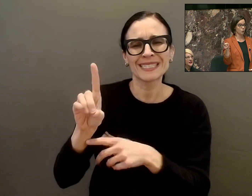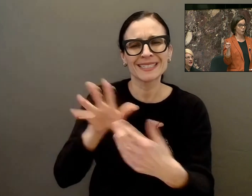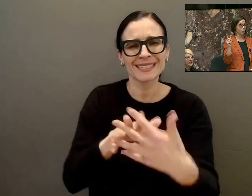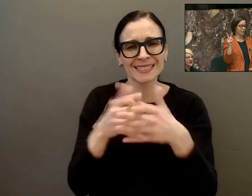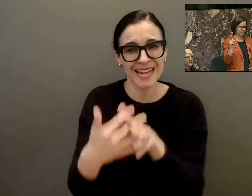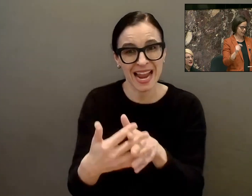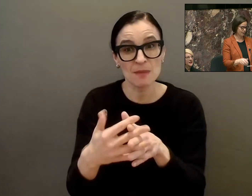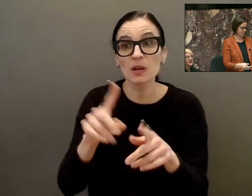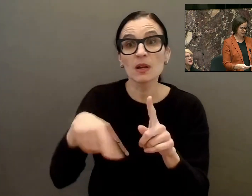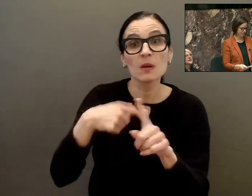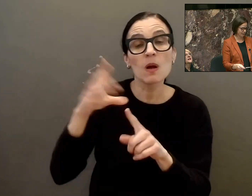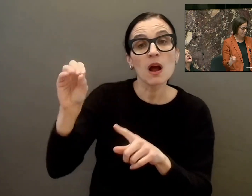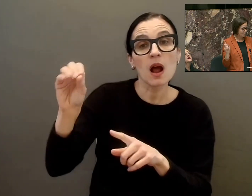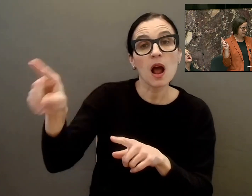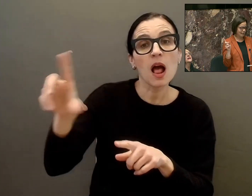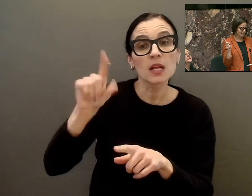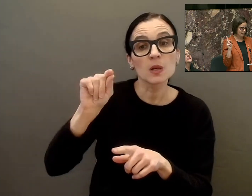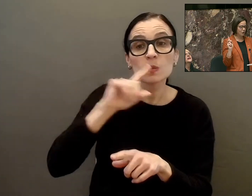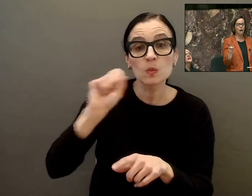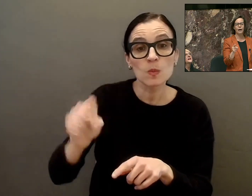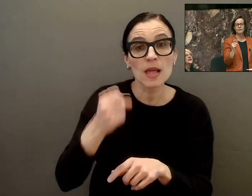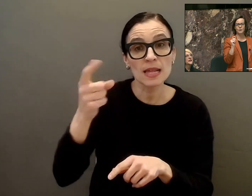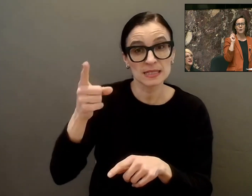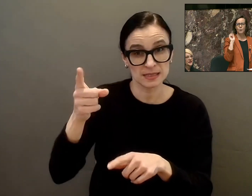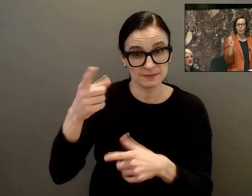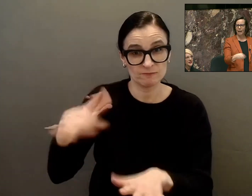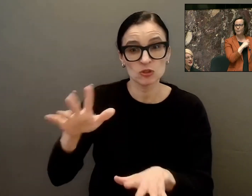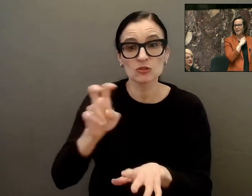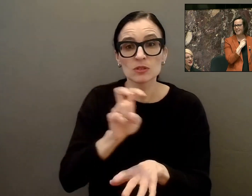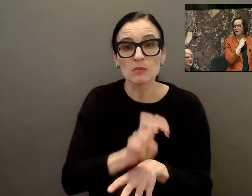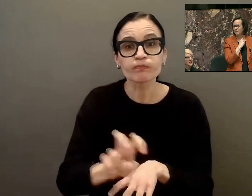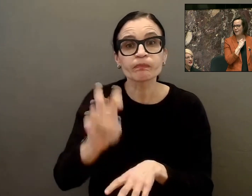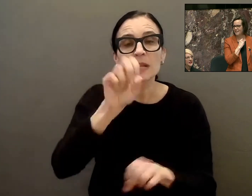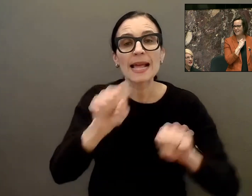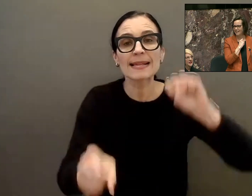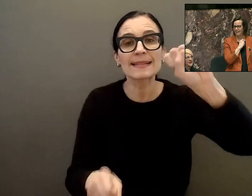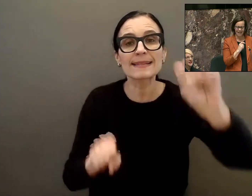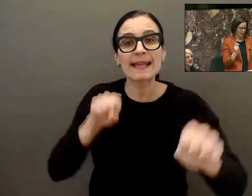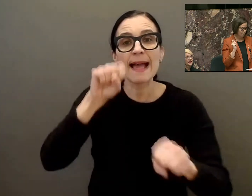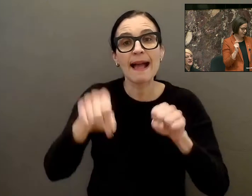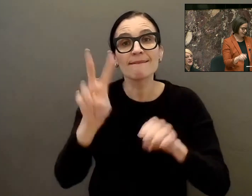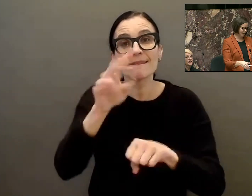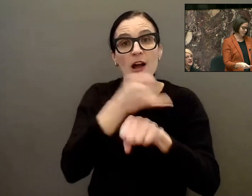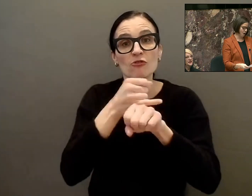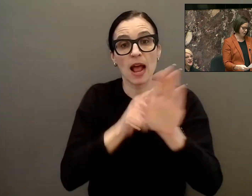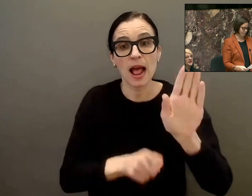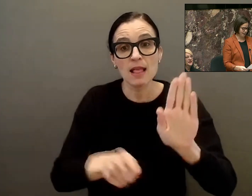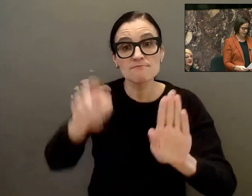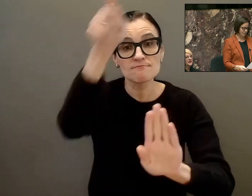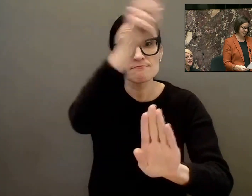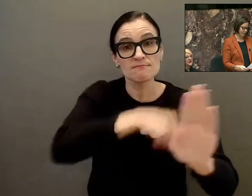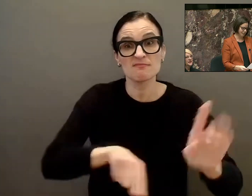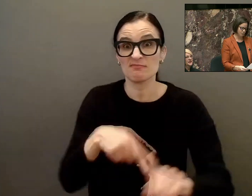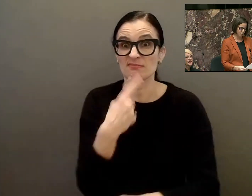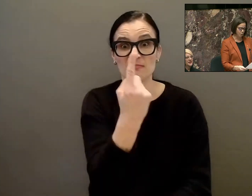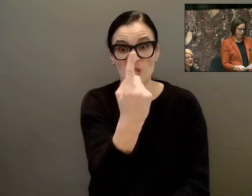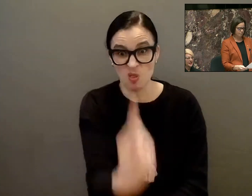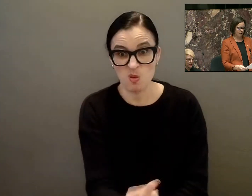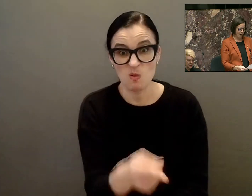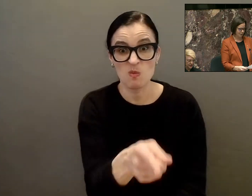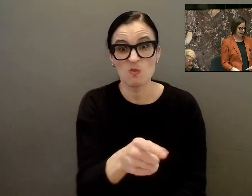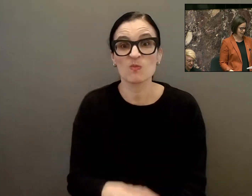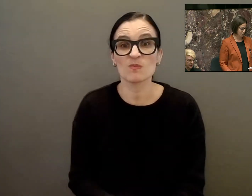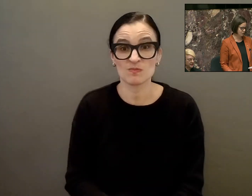kayak solo. He's a pretty awesome person. But that's not why we're going to give him applause today. We are going to give Colin applause because it is with